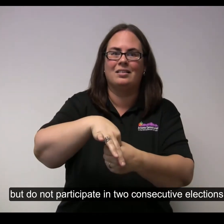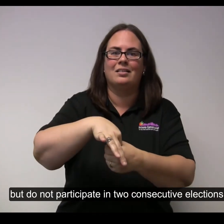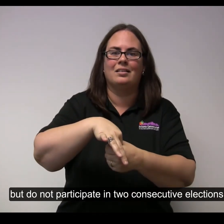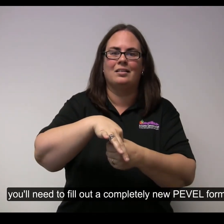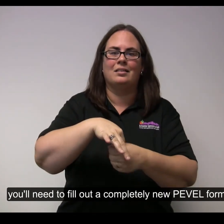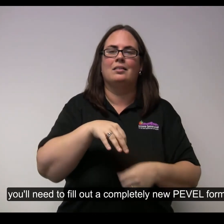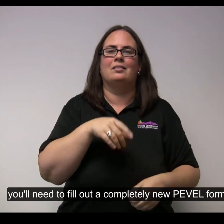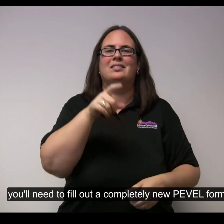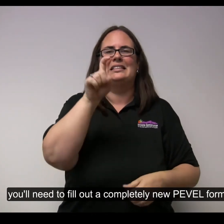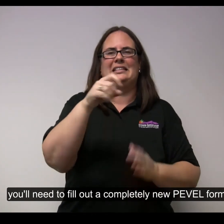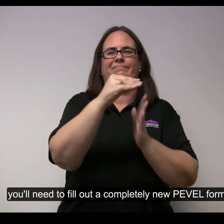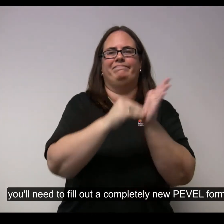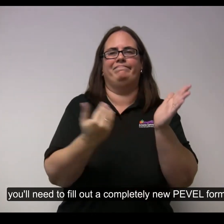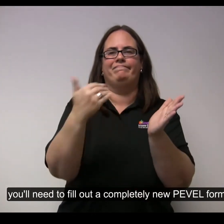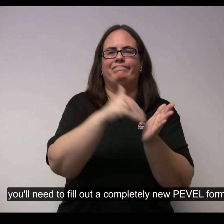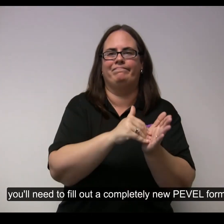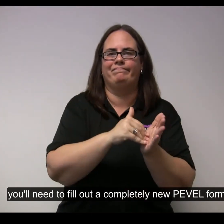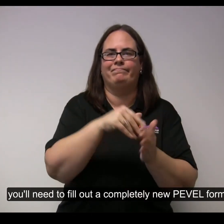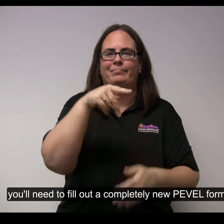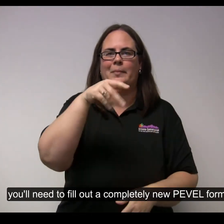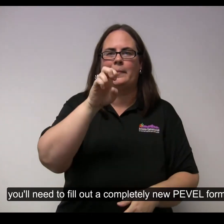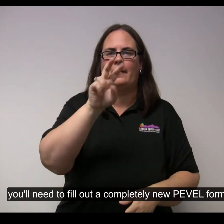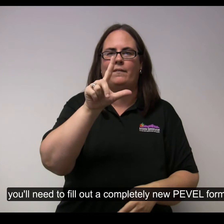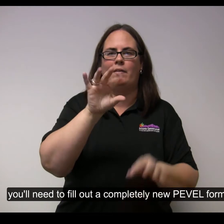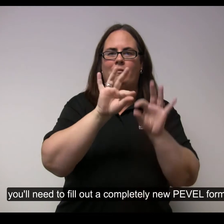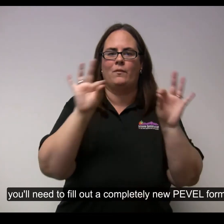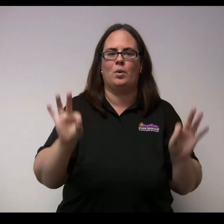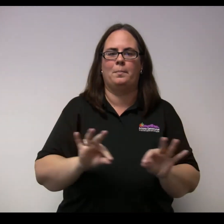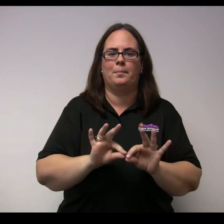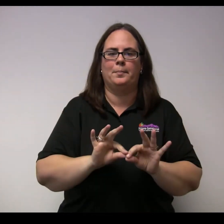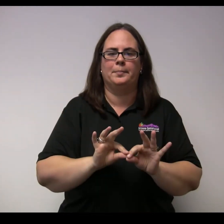elections, you'll need to fill out a completely new PEVL form.